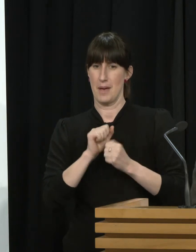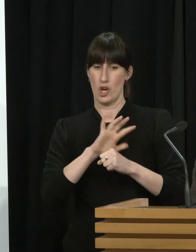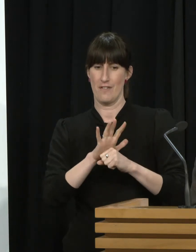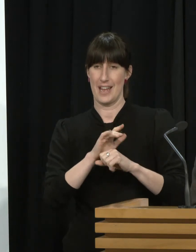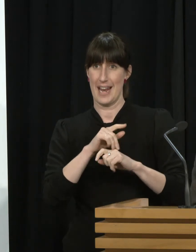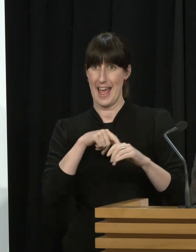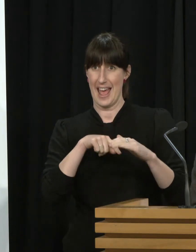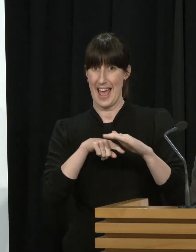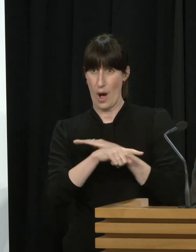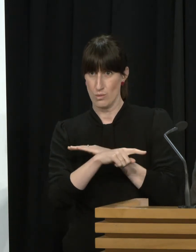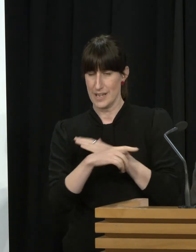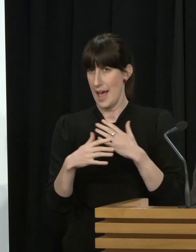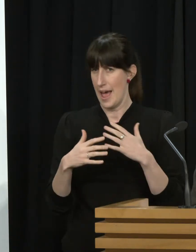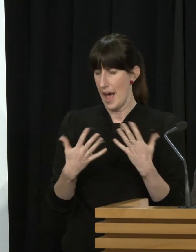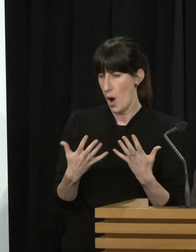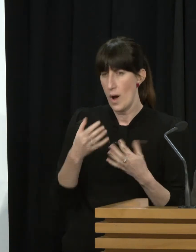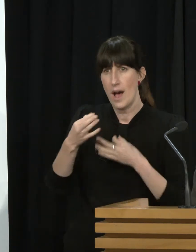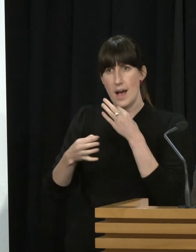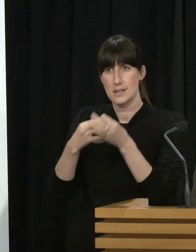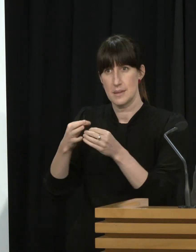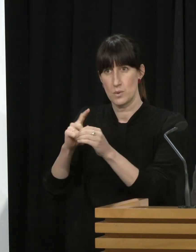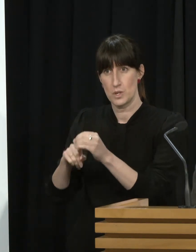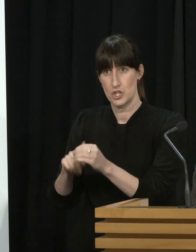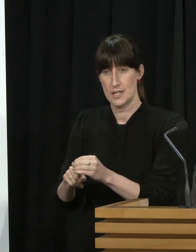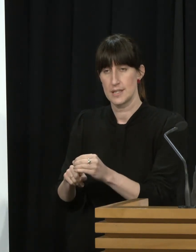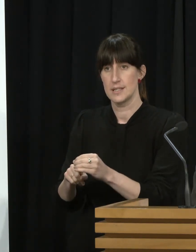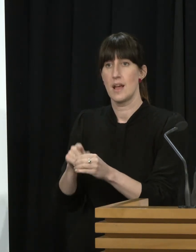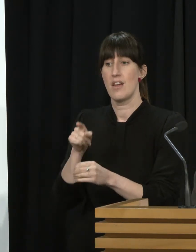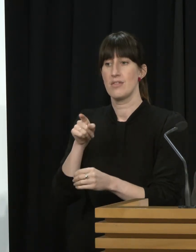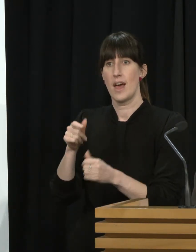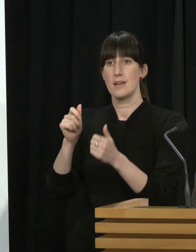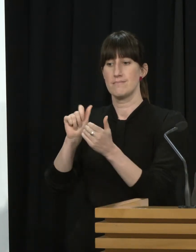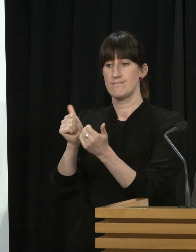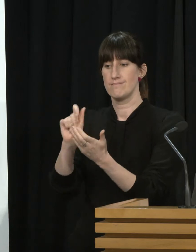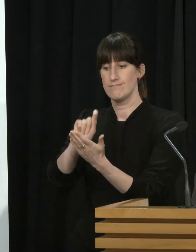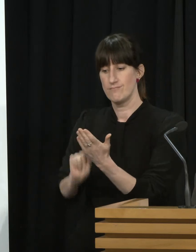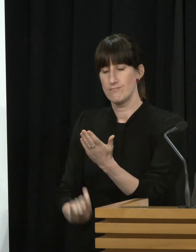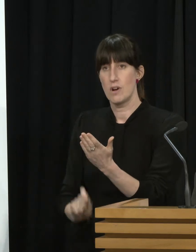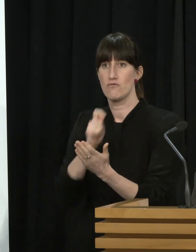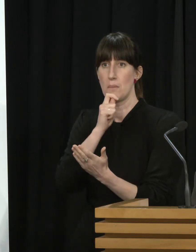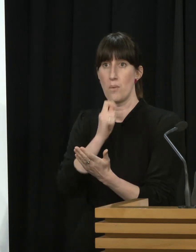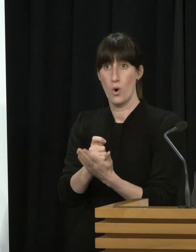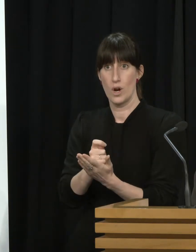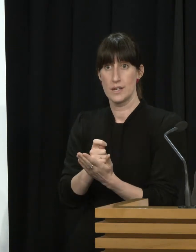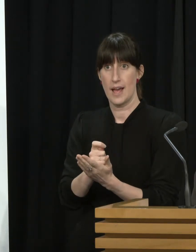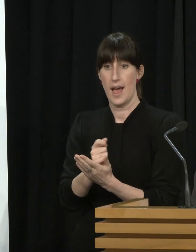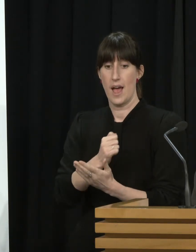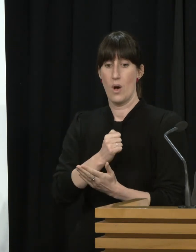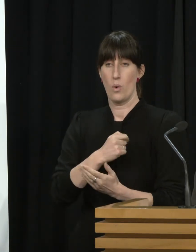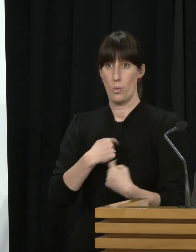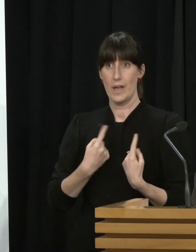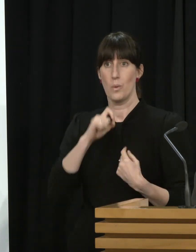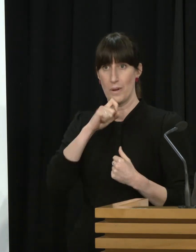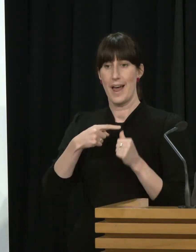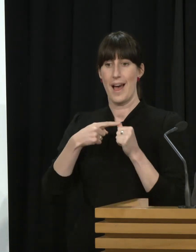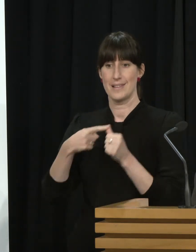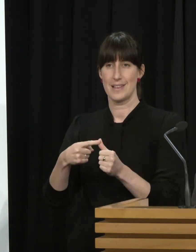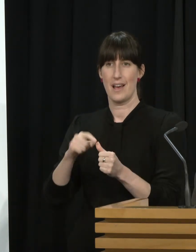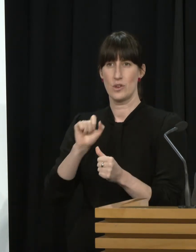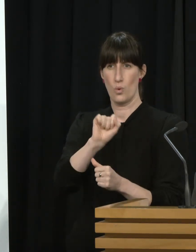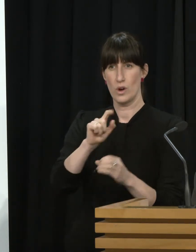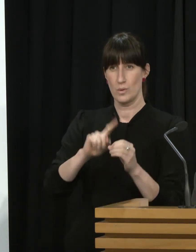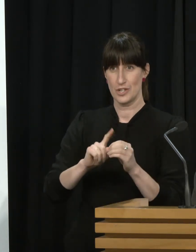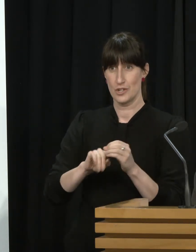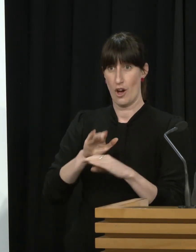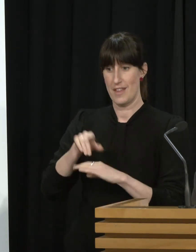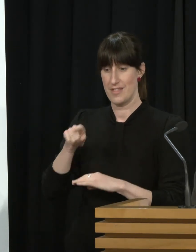and its suggestions. I know many of you will have questions on that, and we will answer those tomorrow. New Zealand's got a robust contact tracing